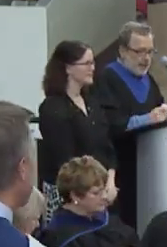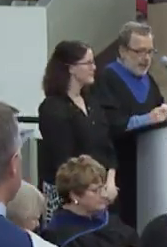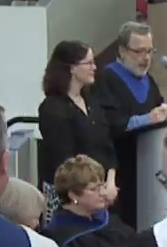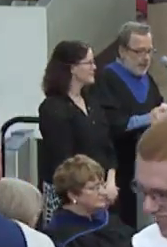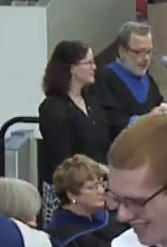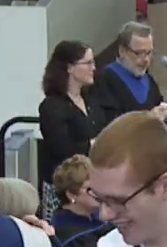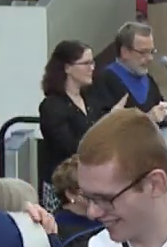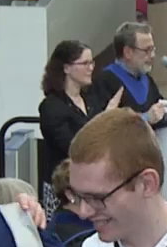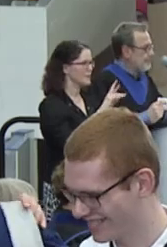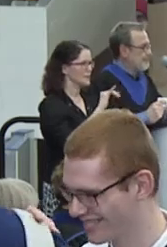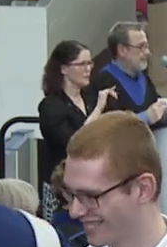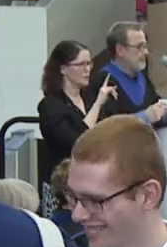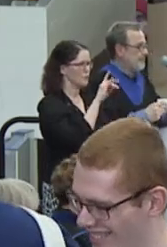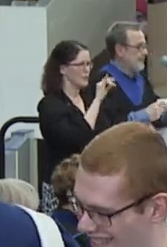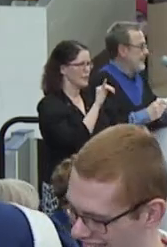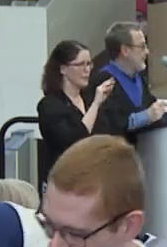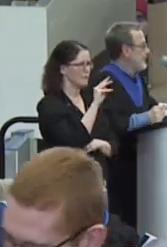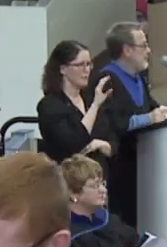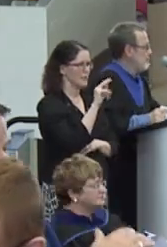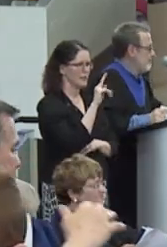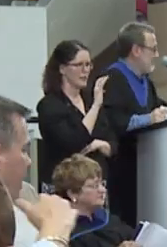Brittany McNeil.